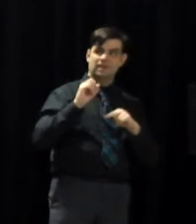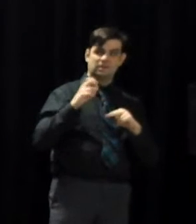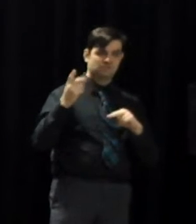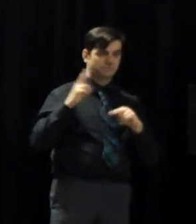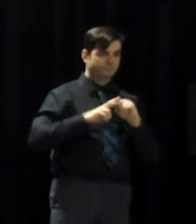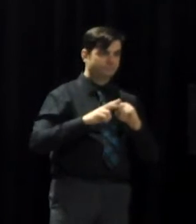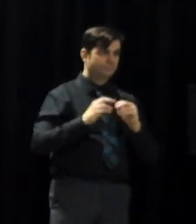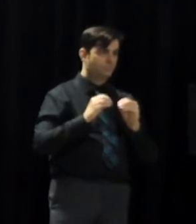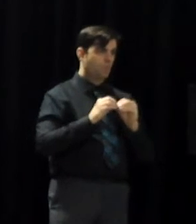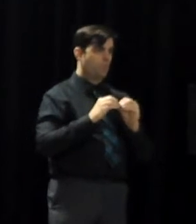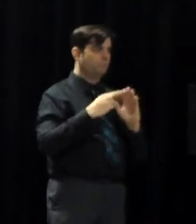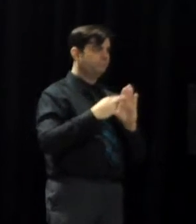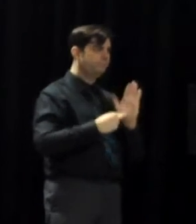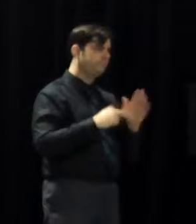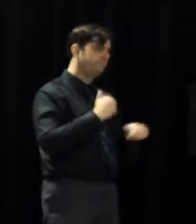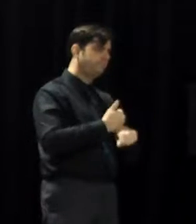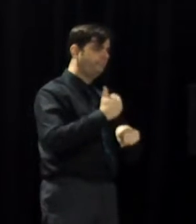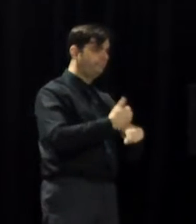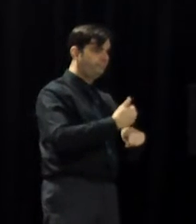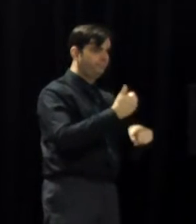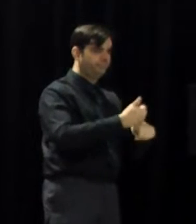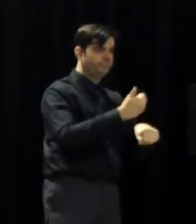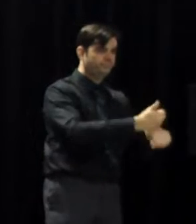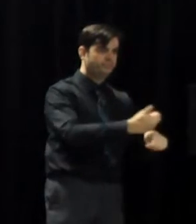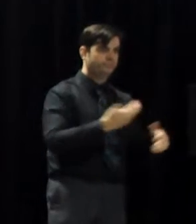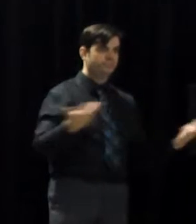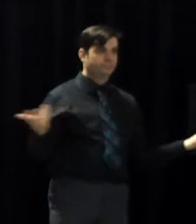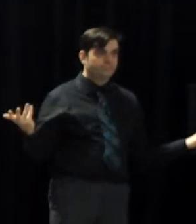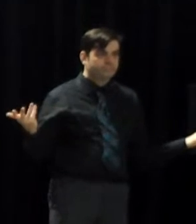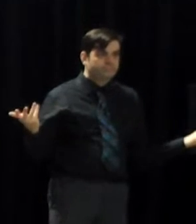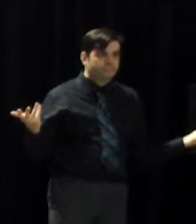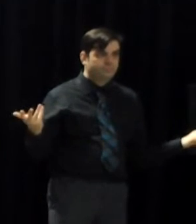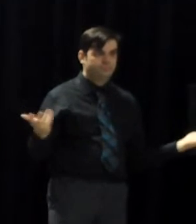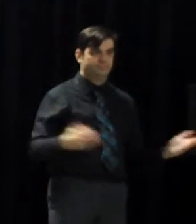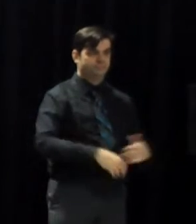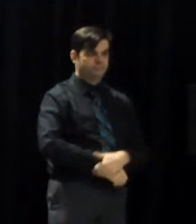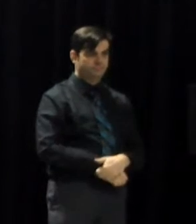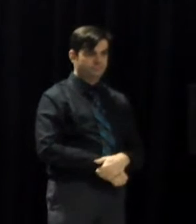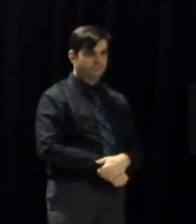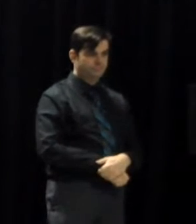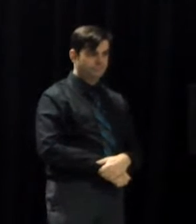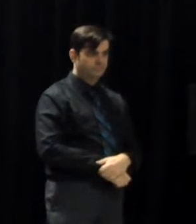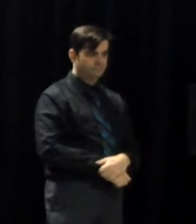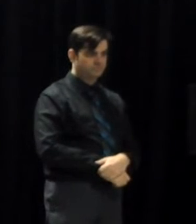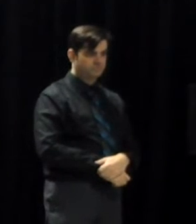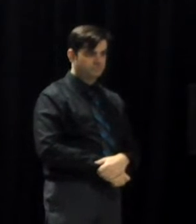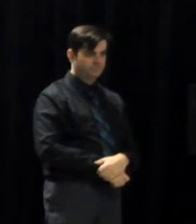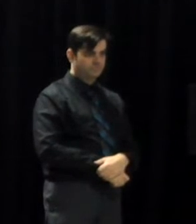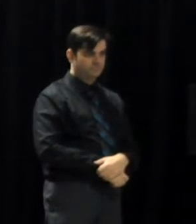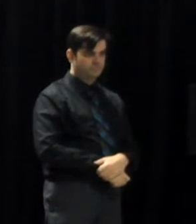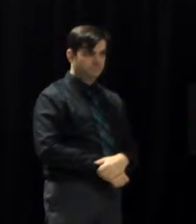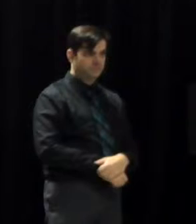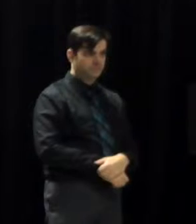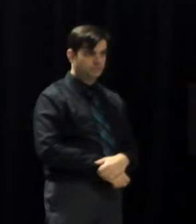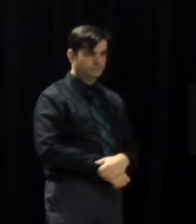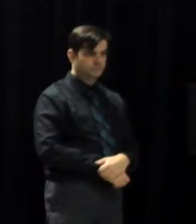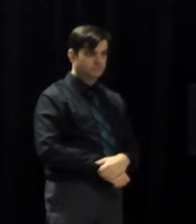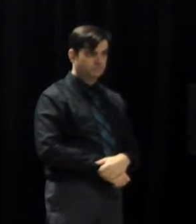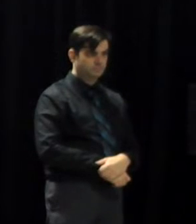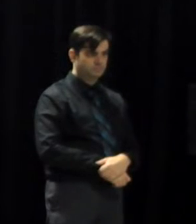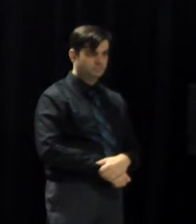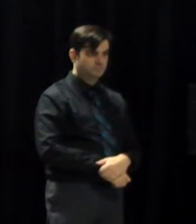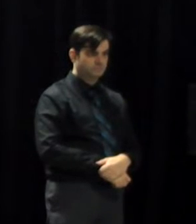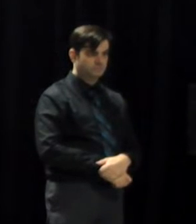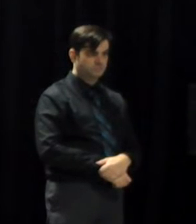The valve, there's no water flowing through the valve at anyways. So loosen and tightening doesn't matter. Nothing's coming